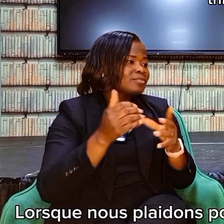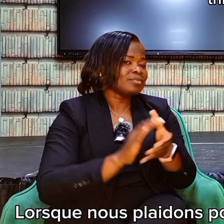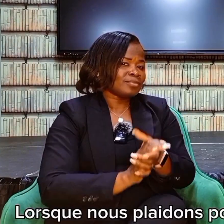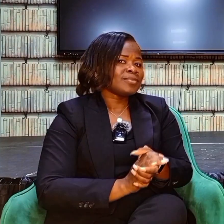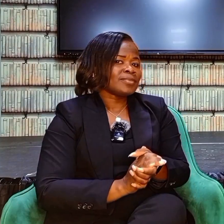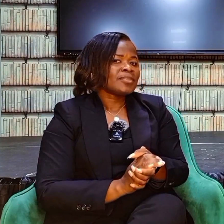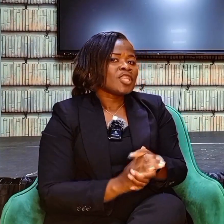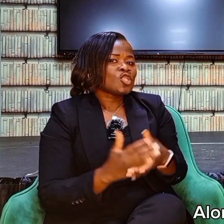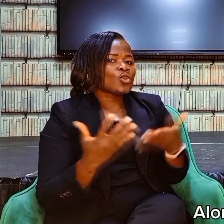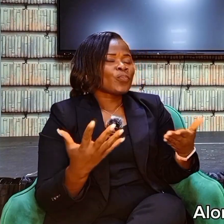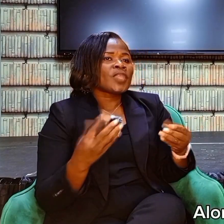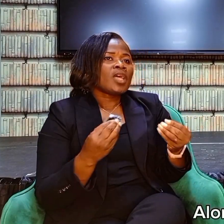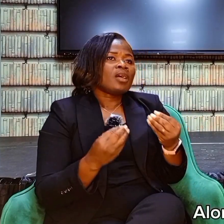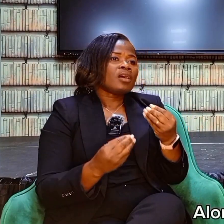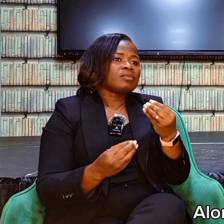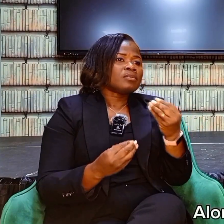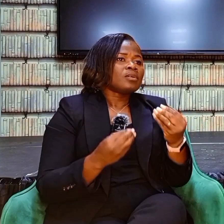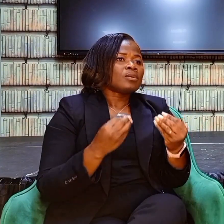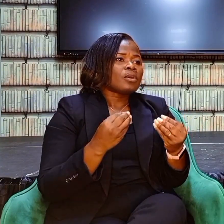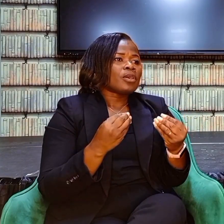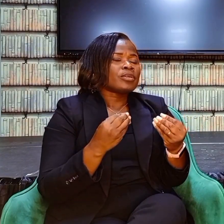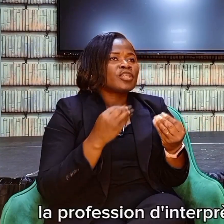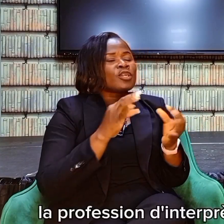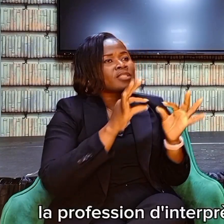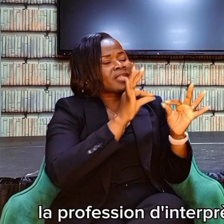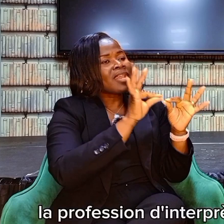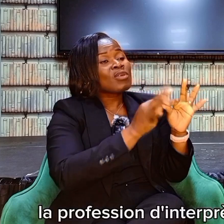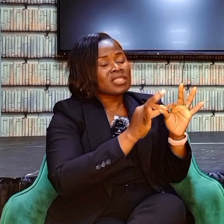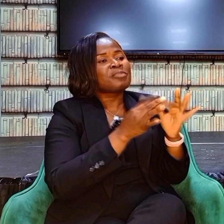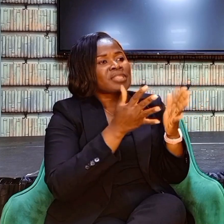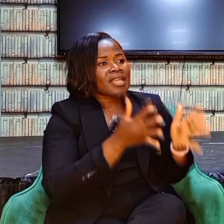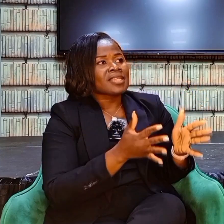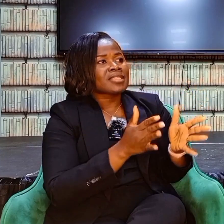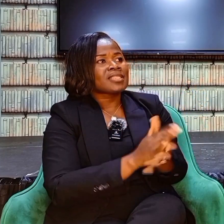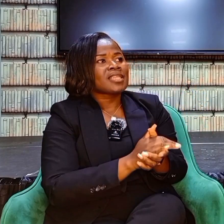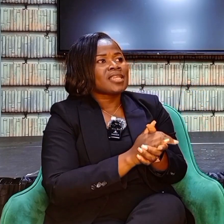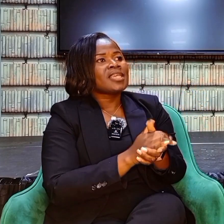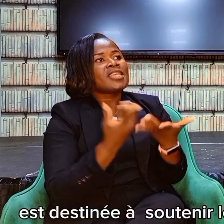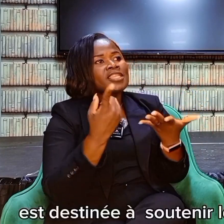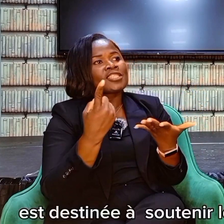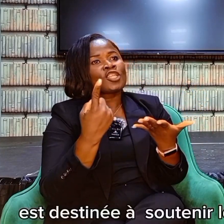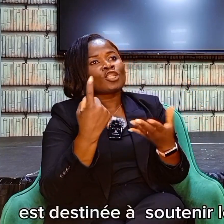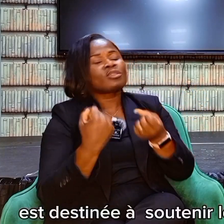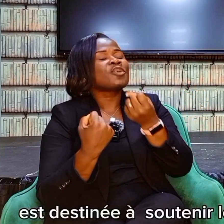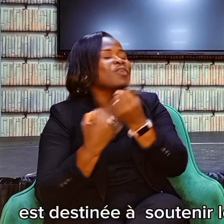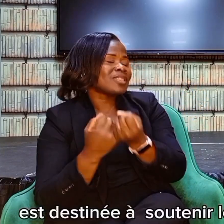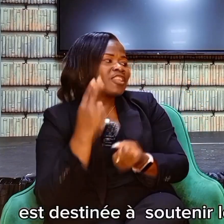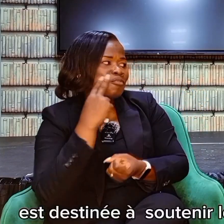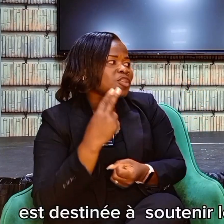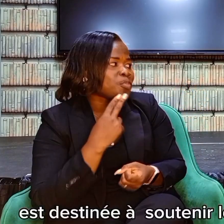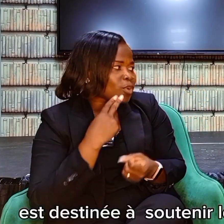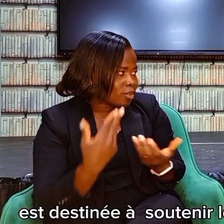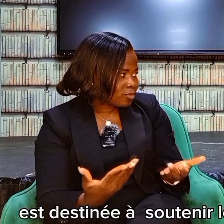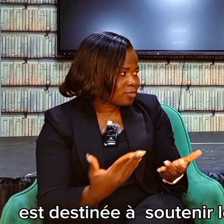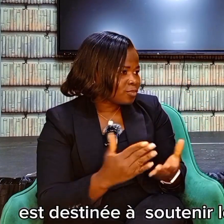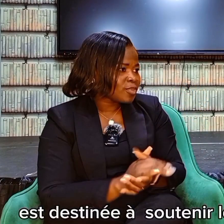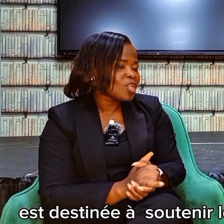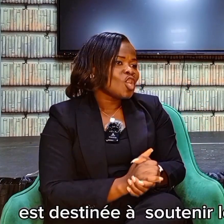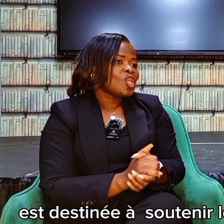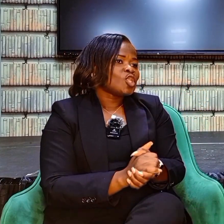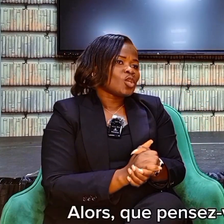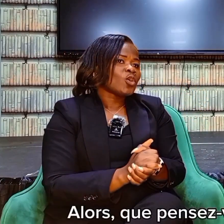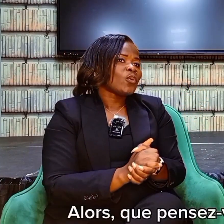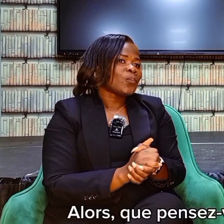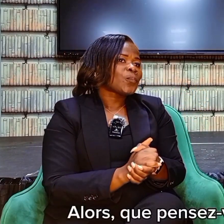things. So the sign language interpreters is to support deaf people.